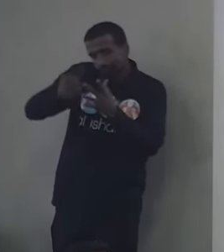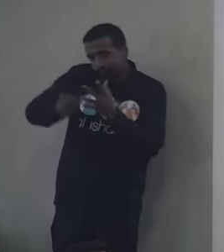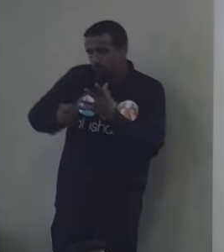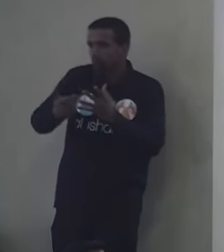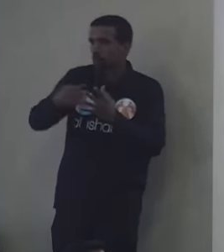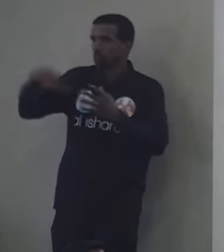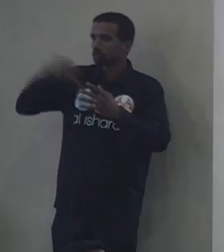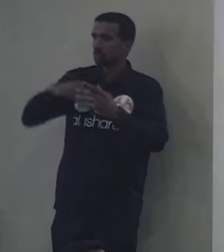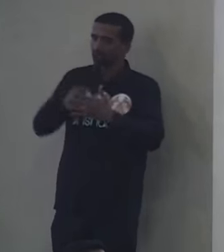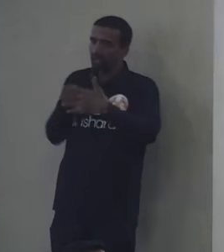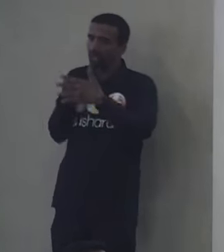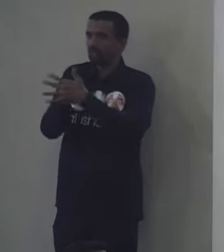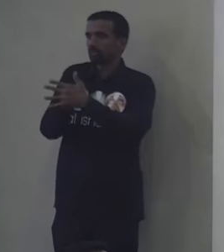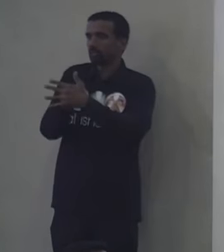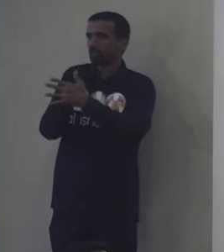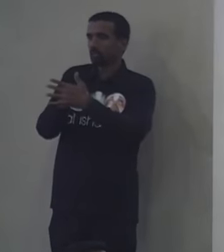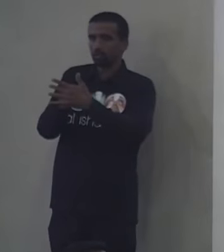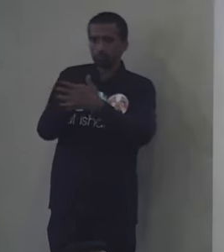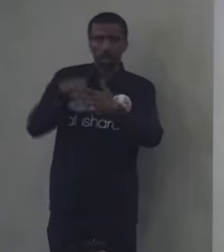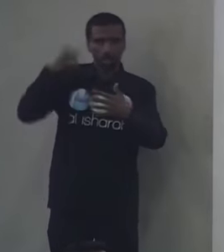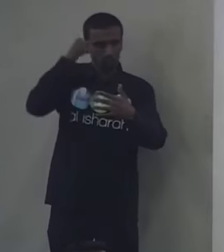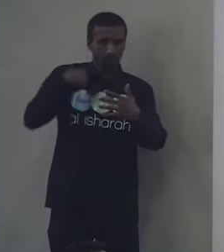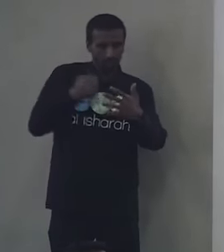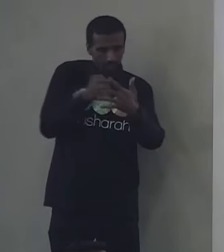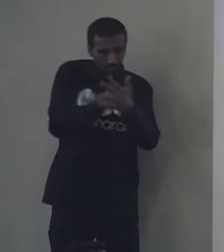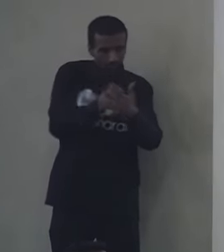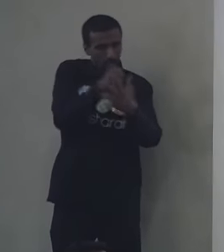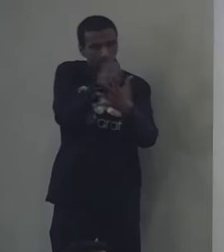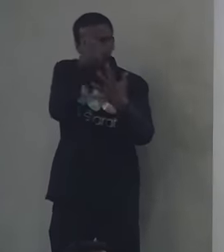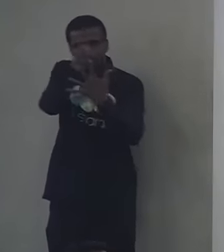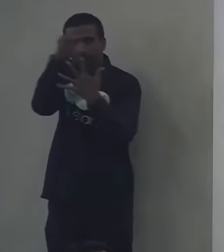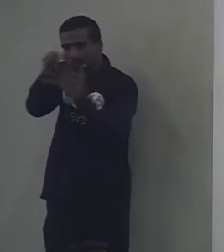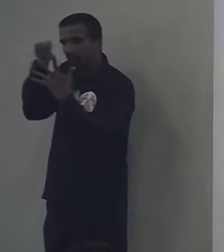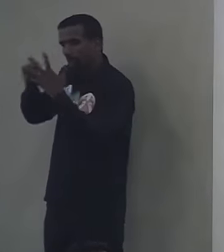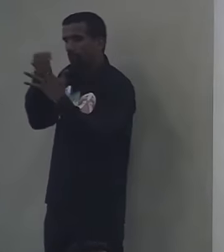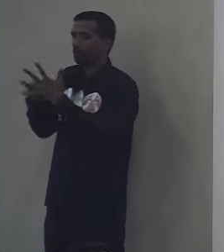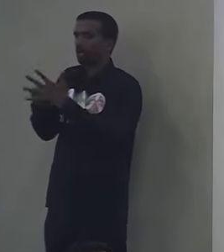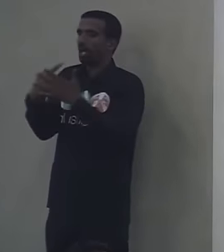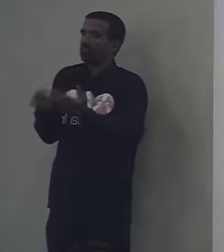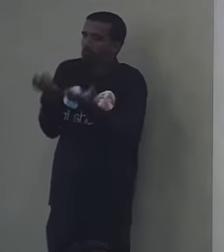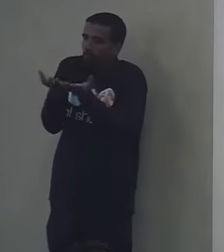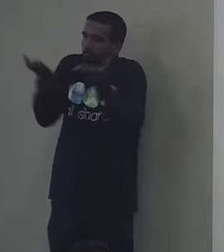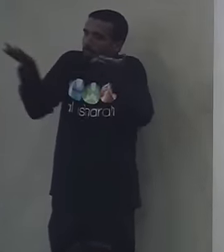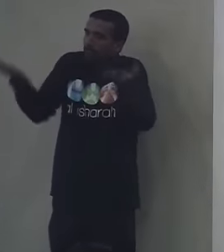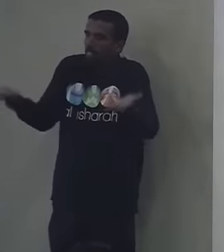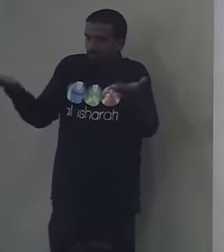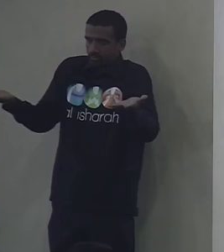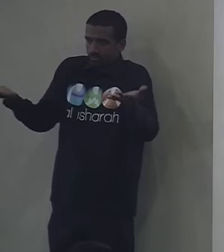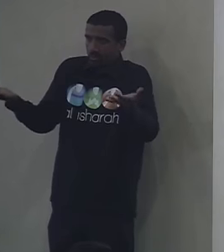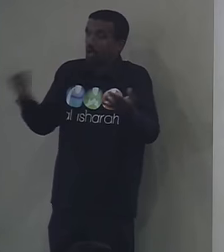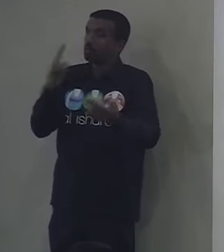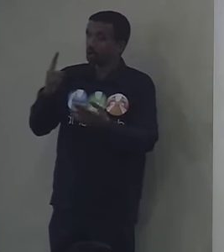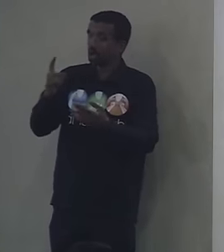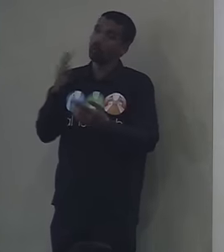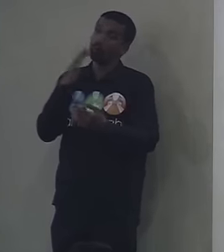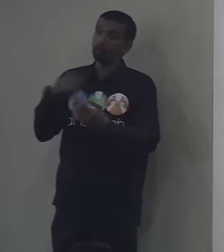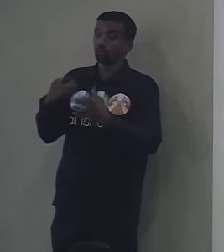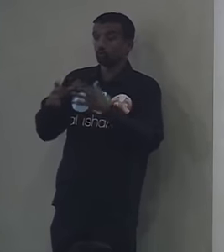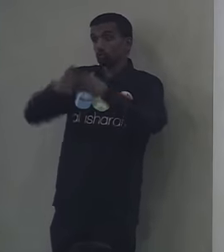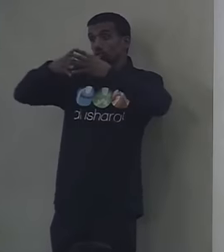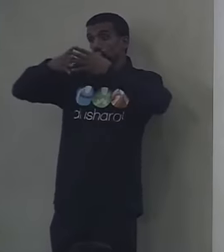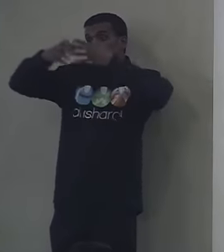with ihsan. So it really, at the end of the day, everything in our deen boils down to balance. And a lot of the Quran's commentary is about losing that